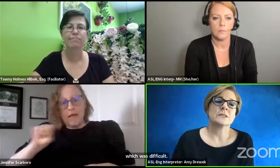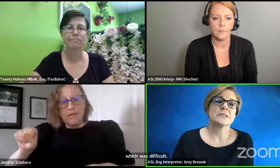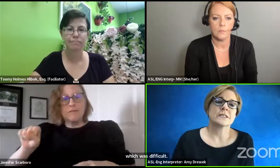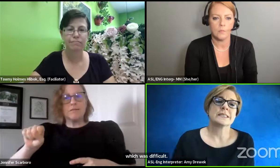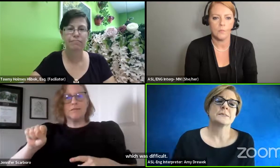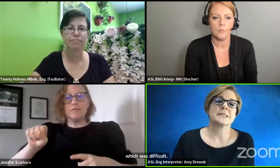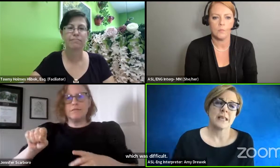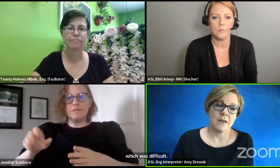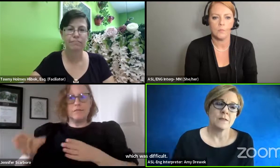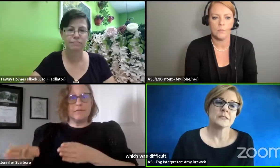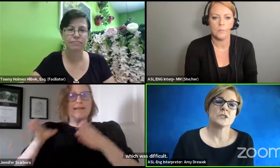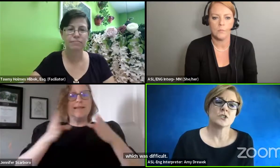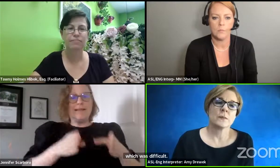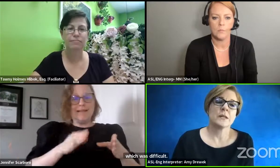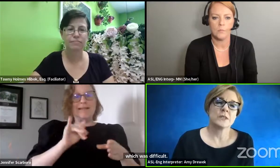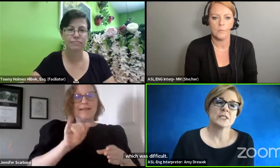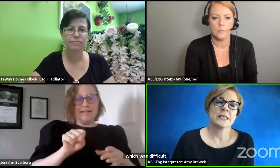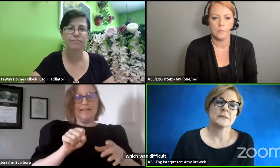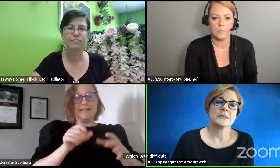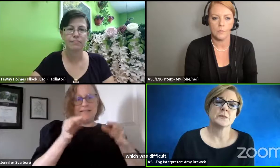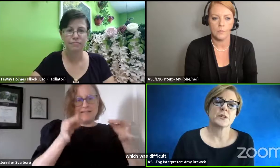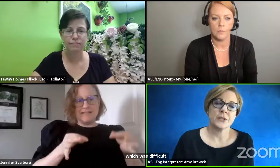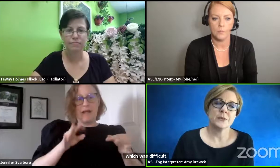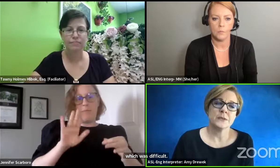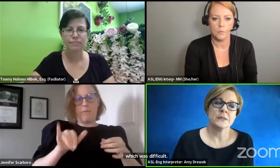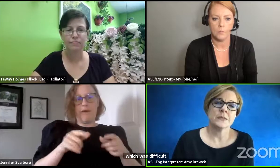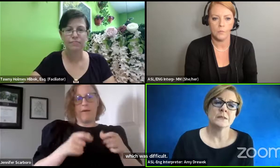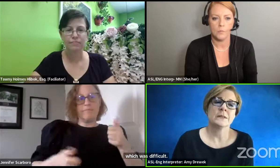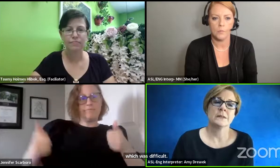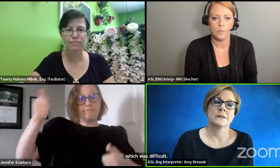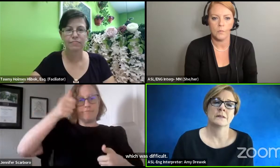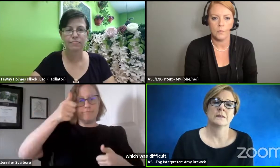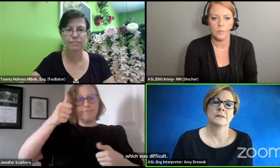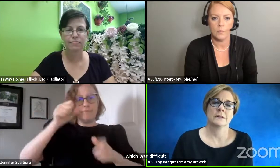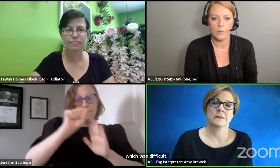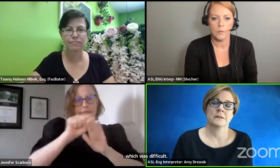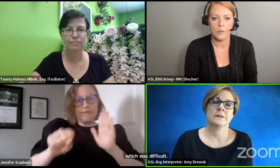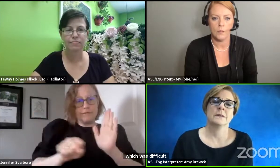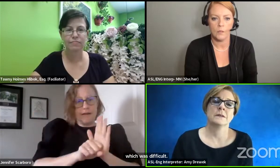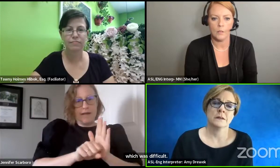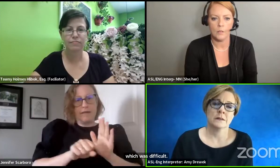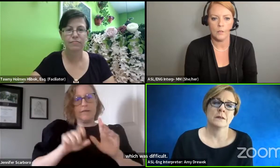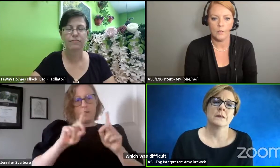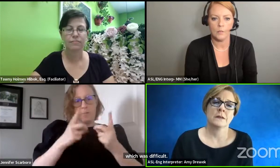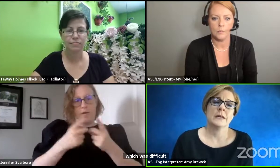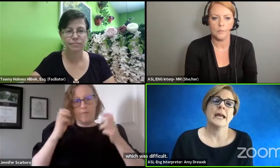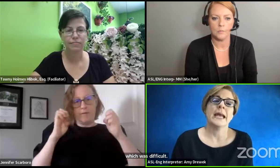The school districts themselves determined which assessments were used,